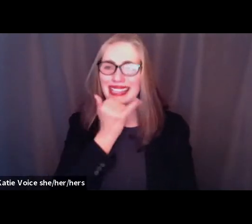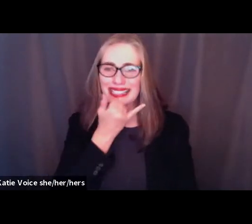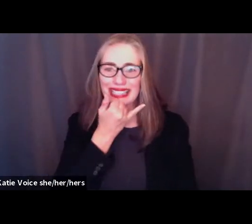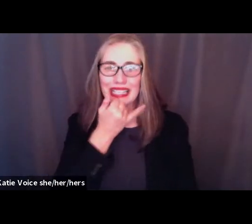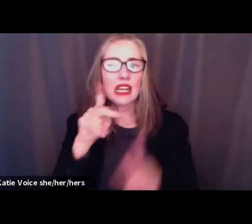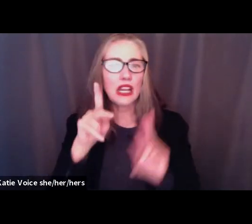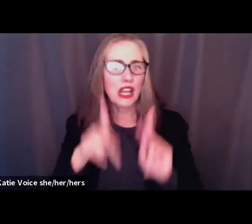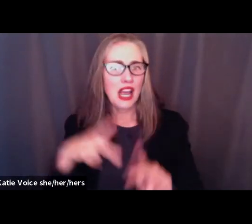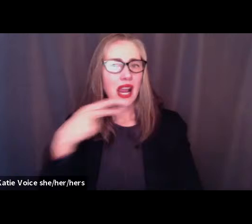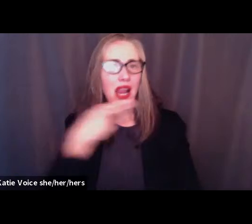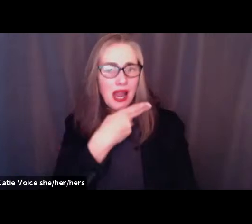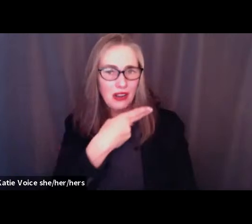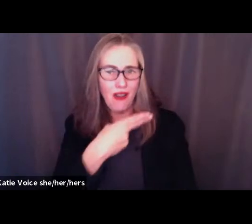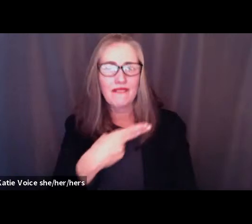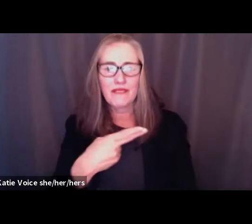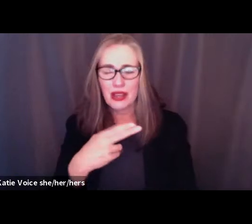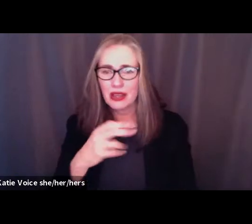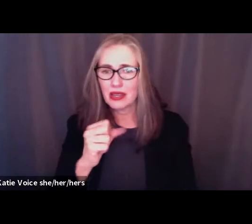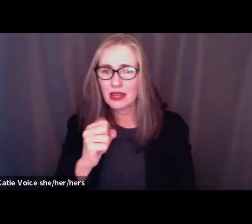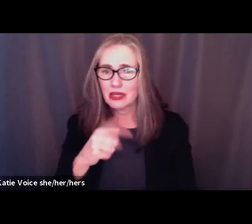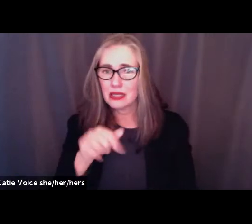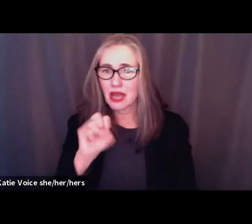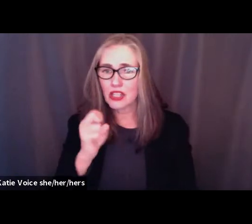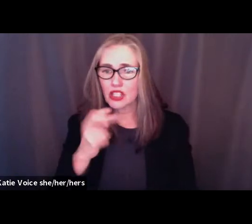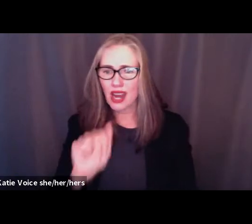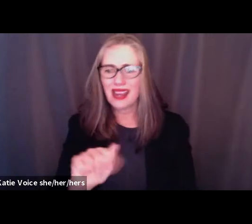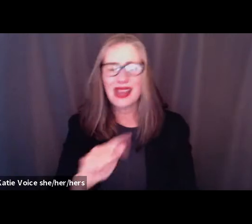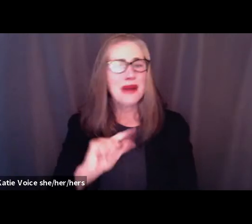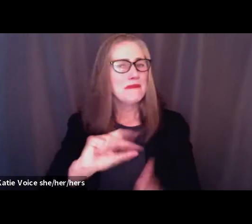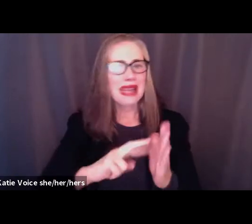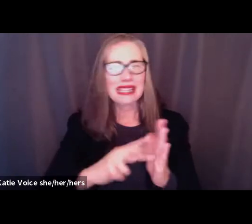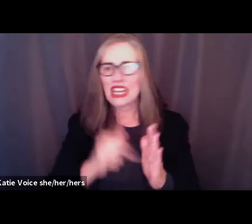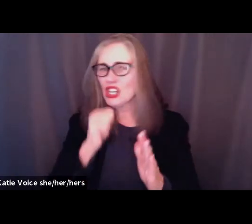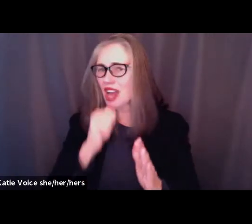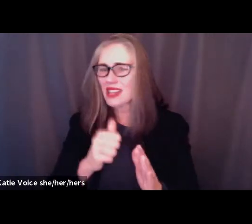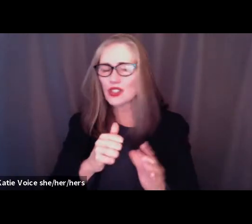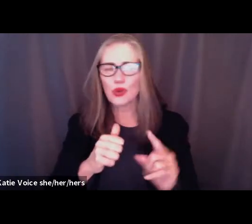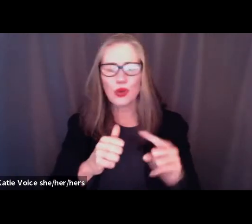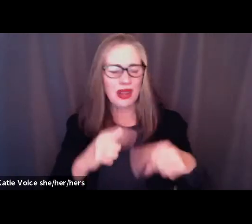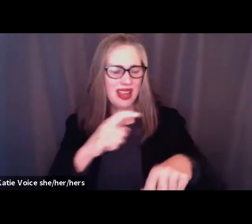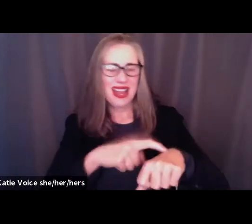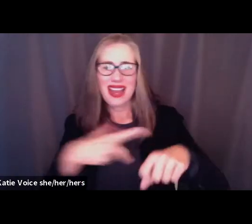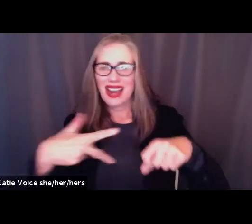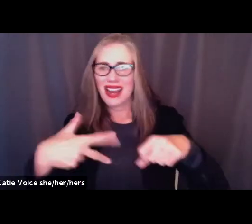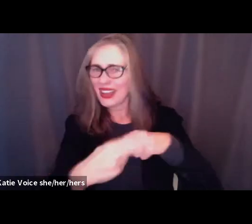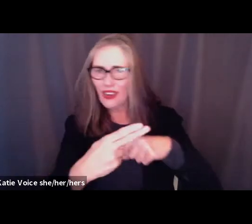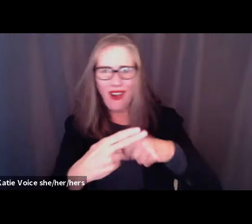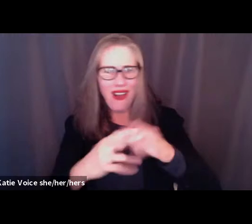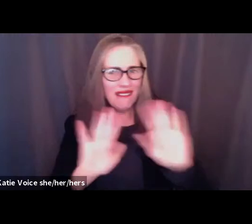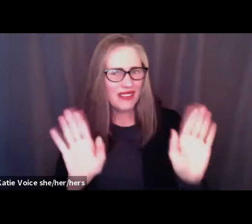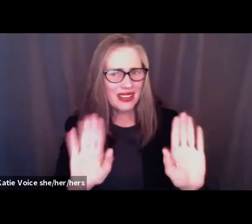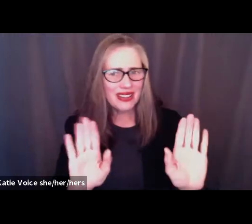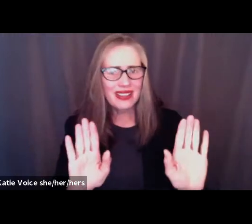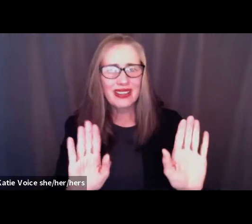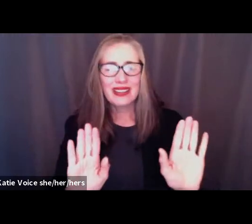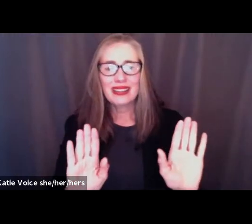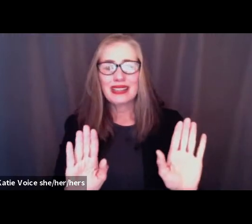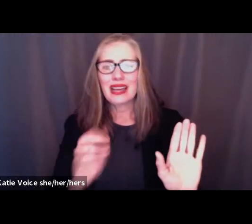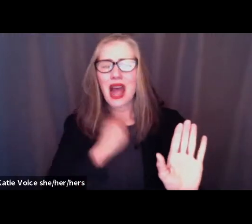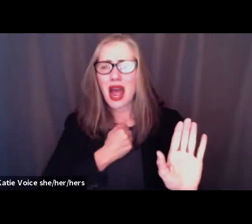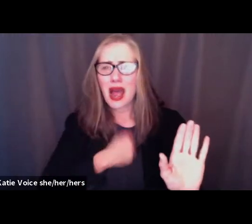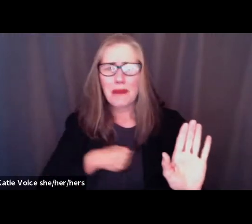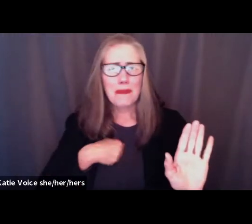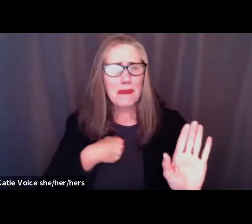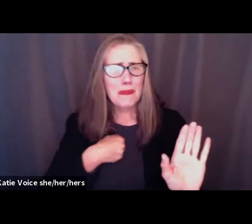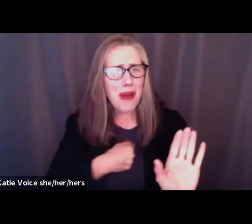Sasha off. I know my intention was not to cut her off or do anything intentional. I